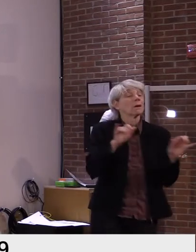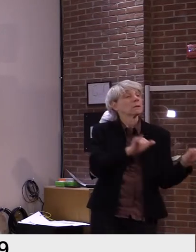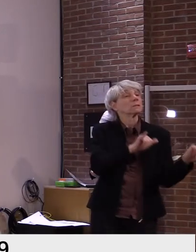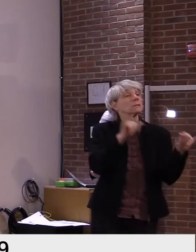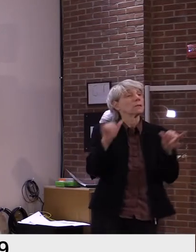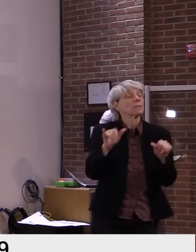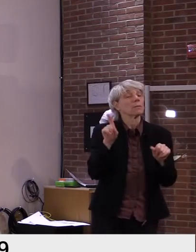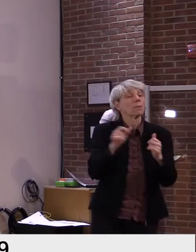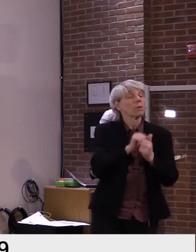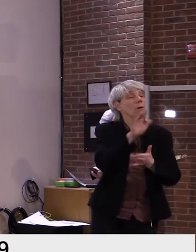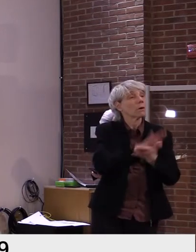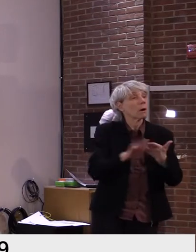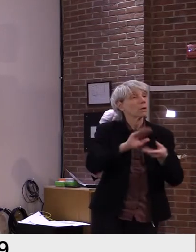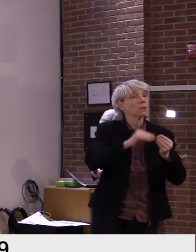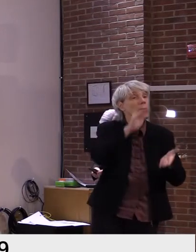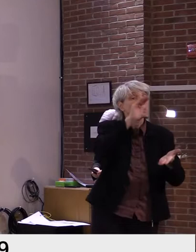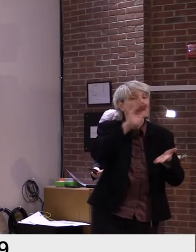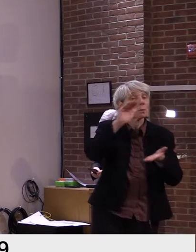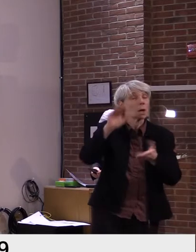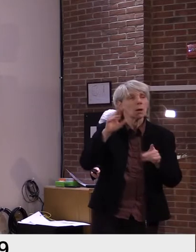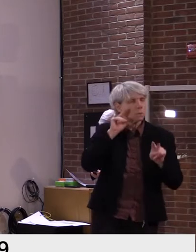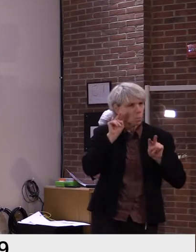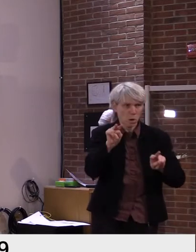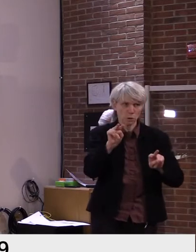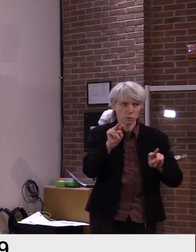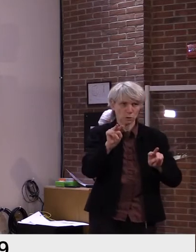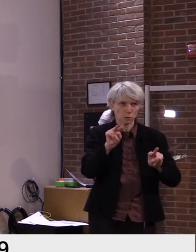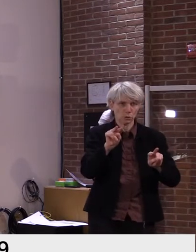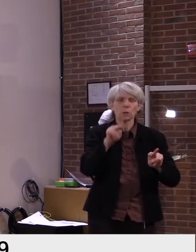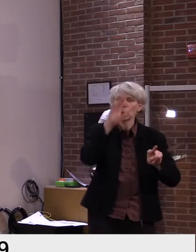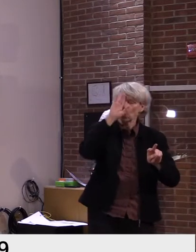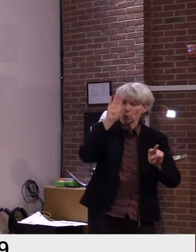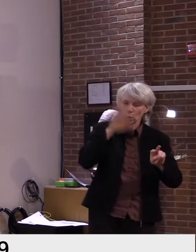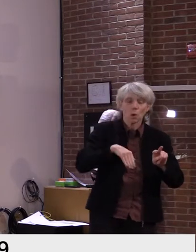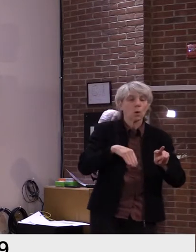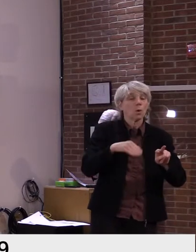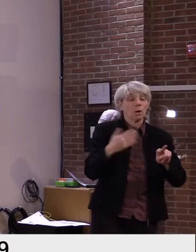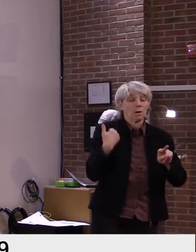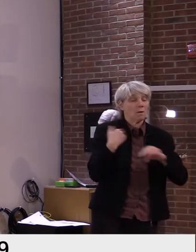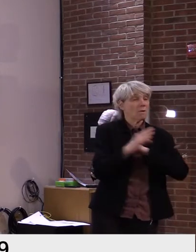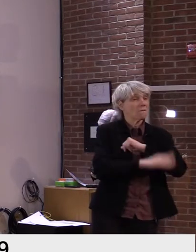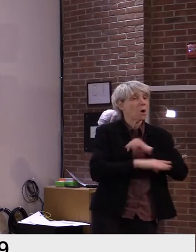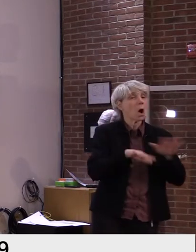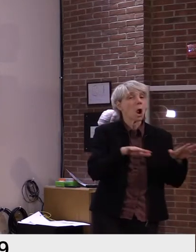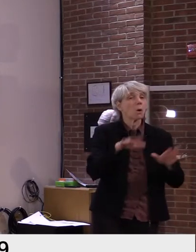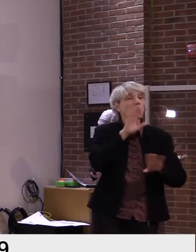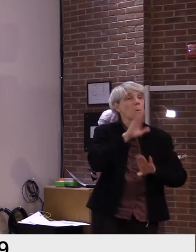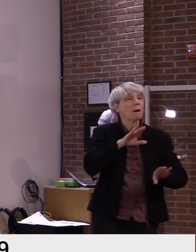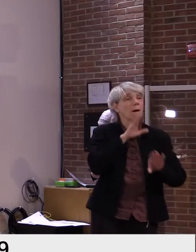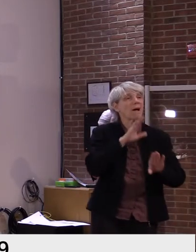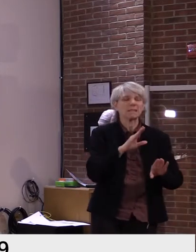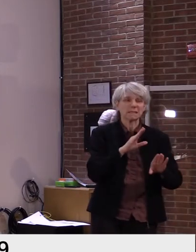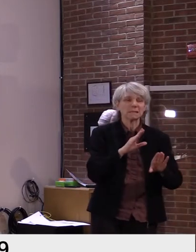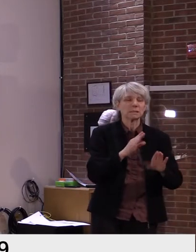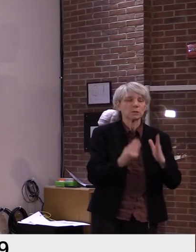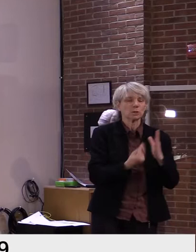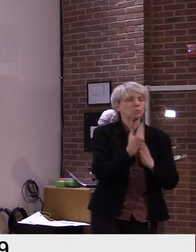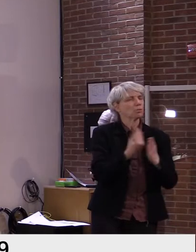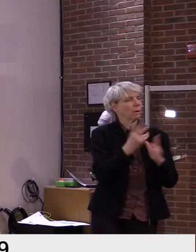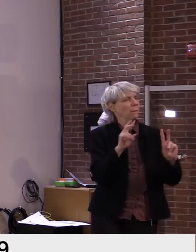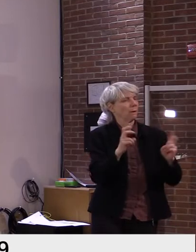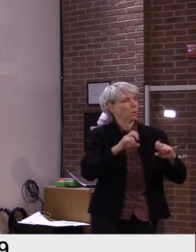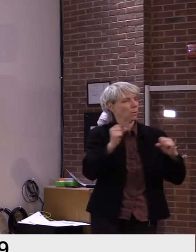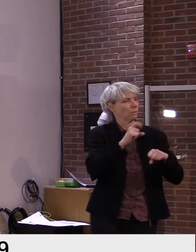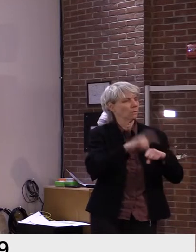well, where we did expect to see more cases in the spring semester initially. At some campuses, such as Norwich